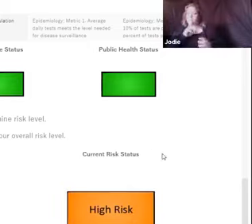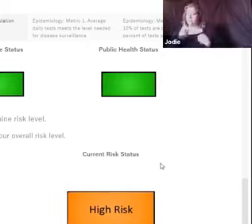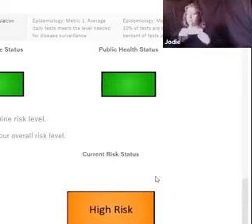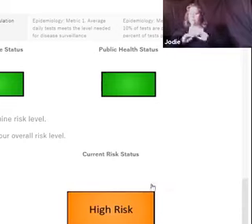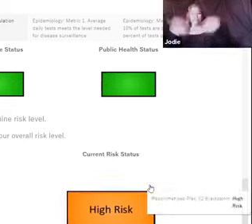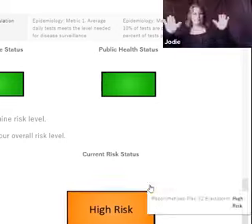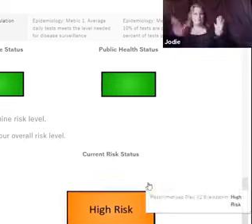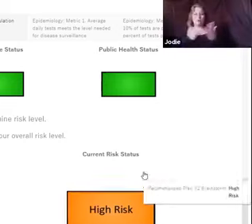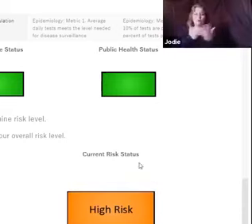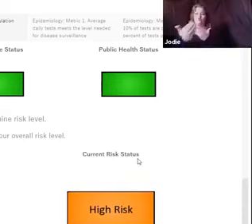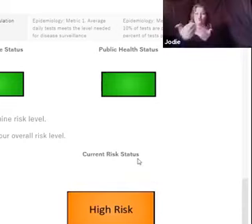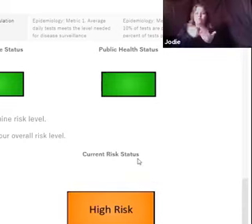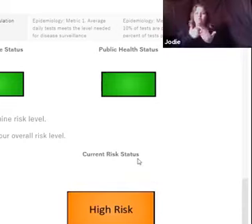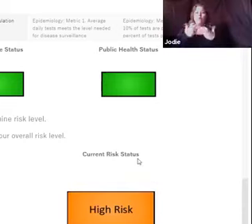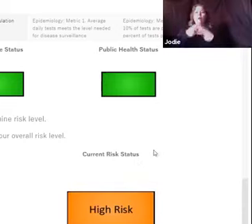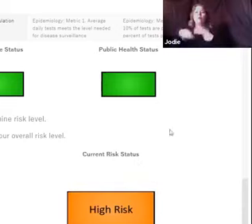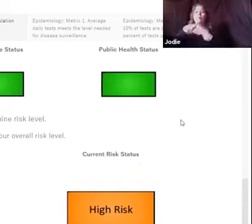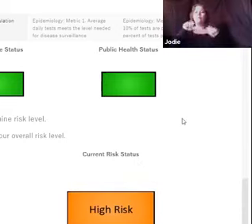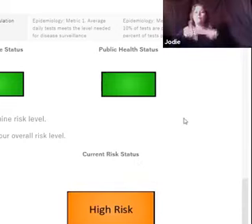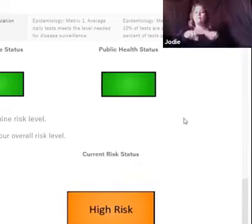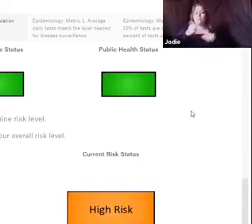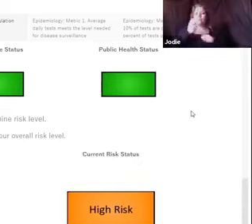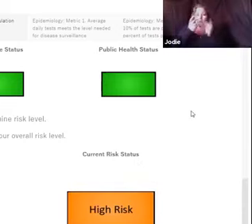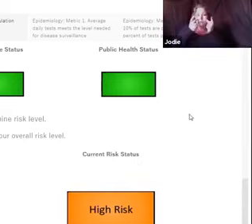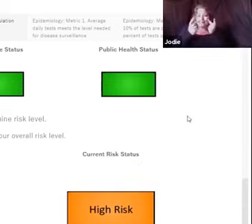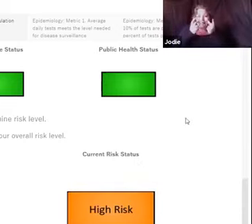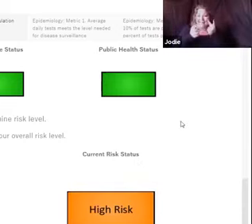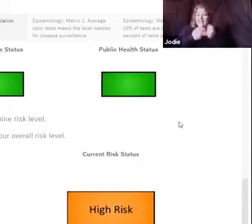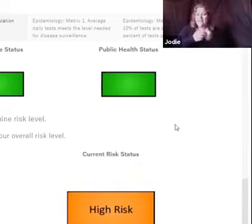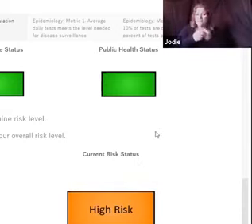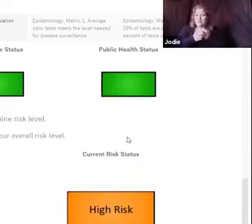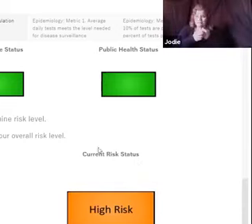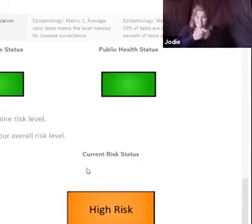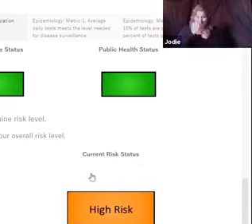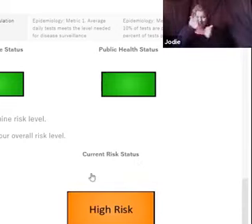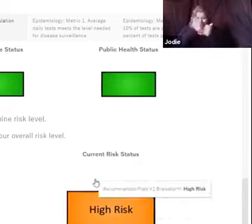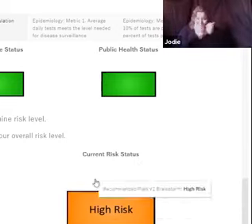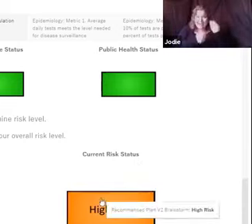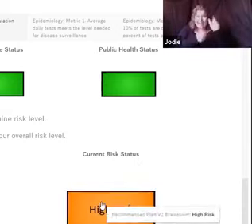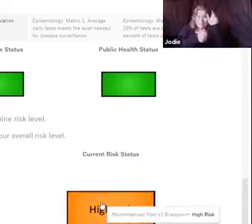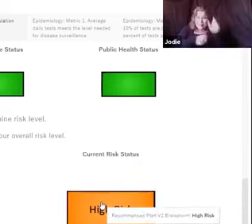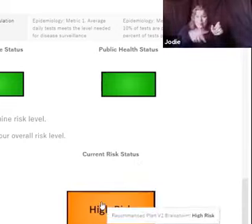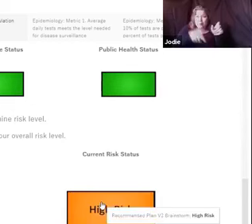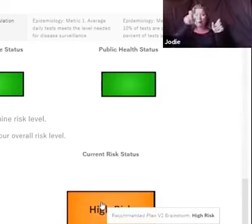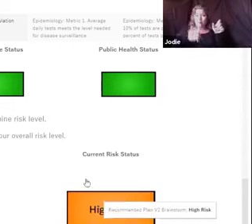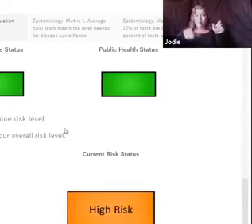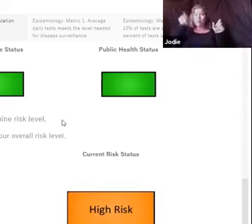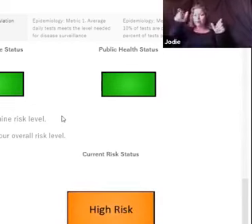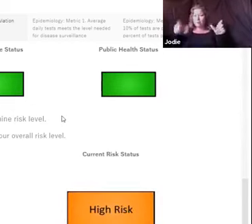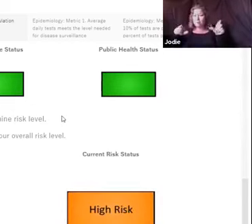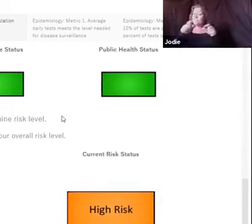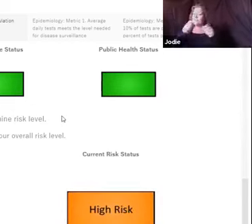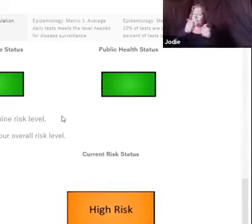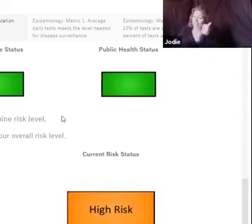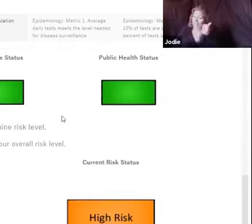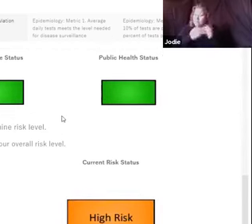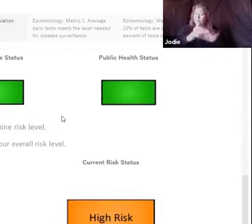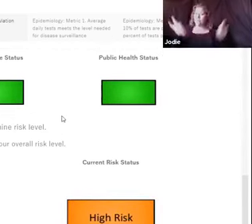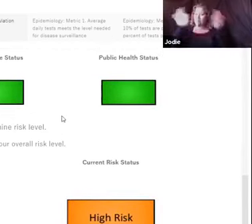that everybody understands how important each of those elements are to understanding the level of risk in our